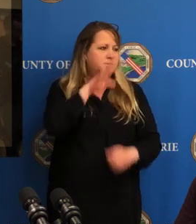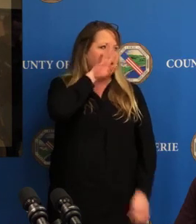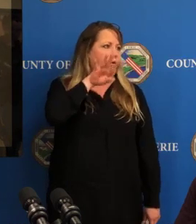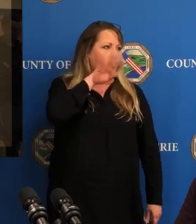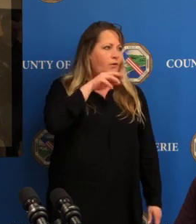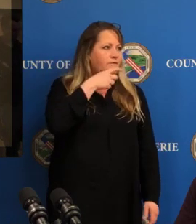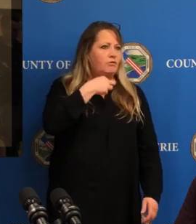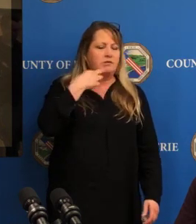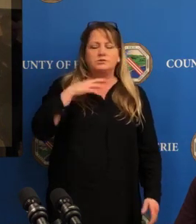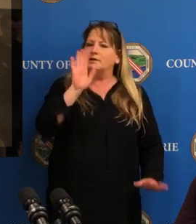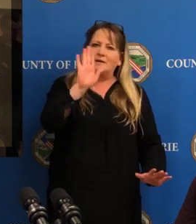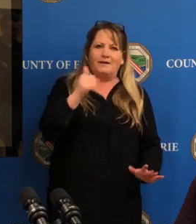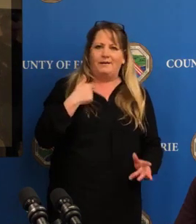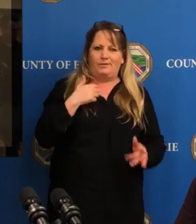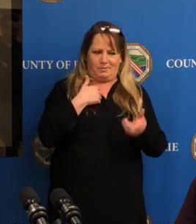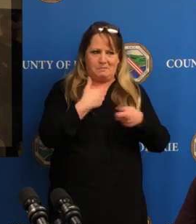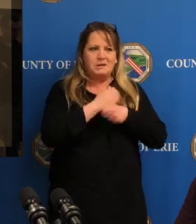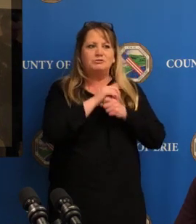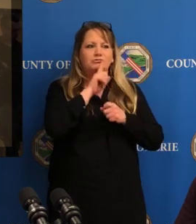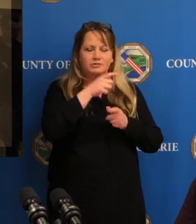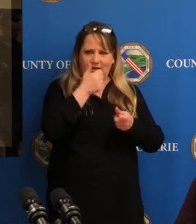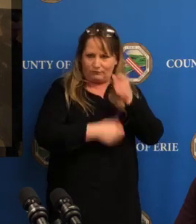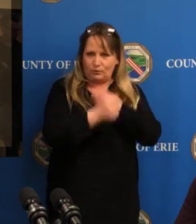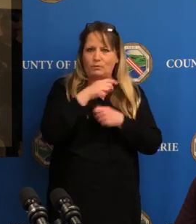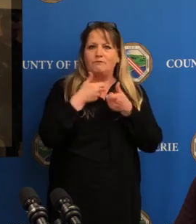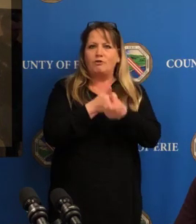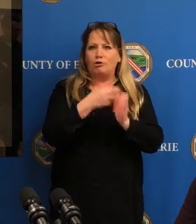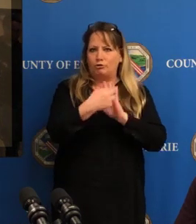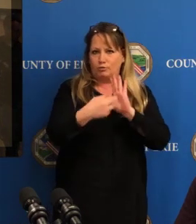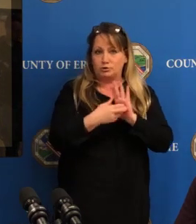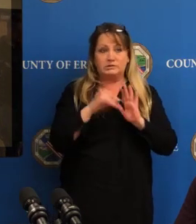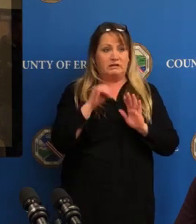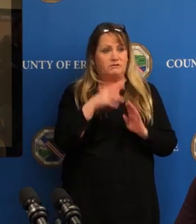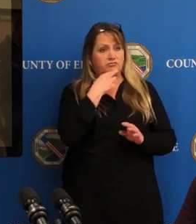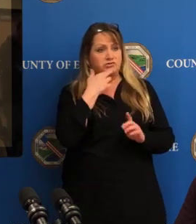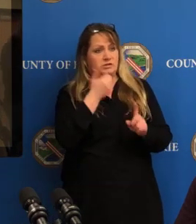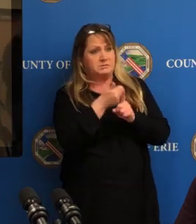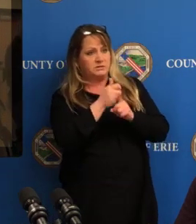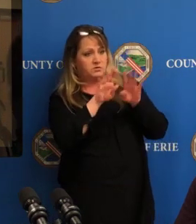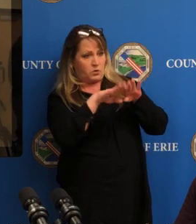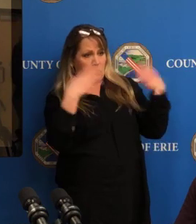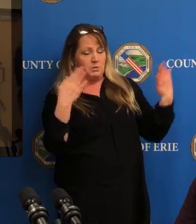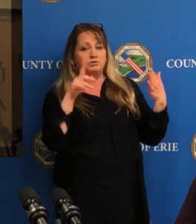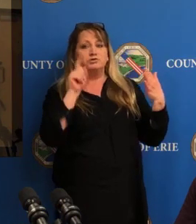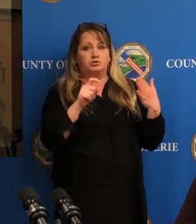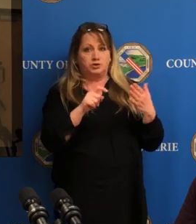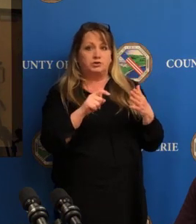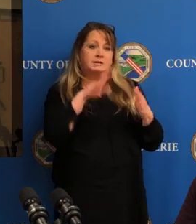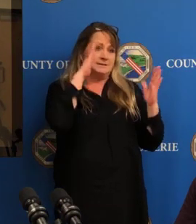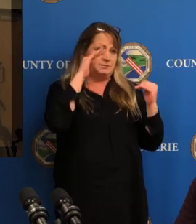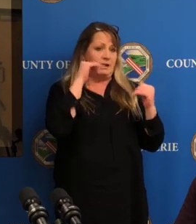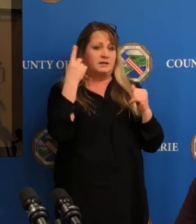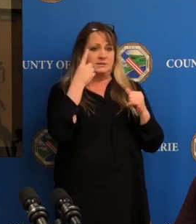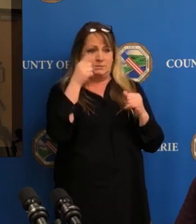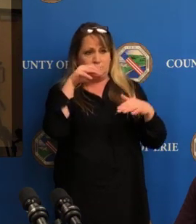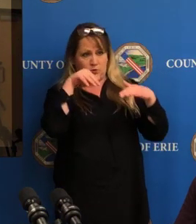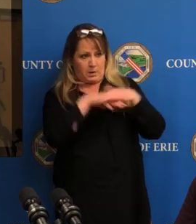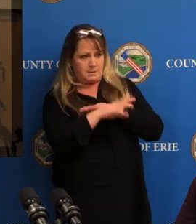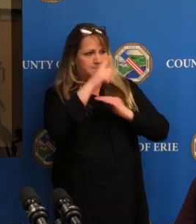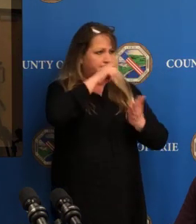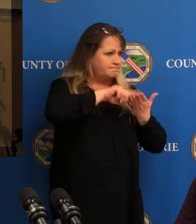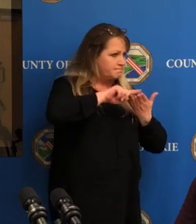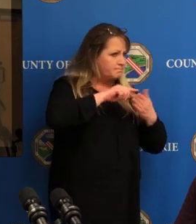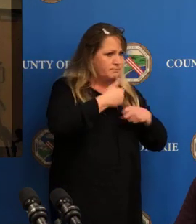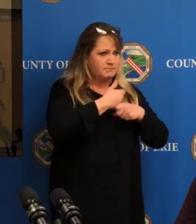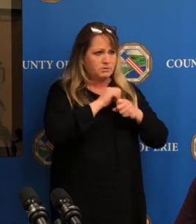to restaurants. So restaurants that are open, they should potentially expect a visit from one of our sanitarians to confirm